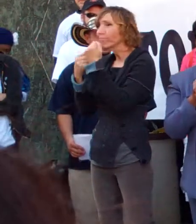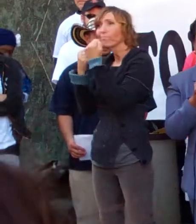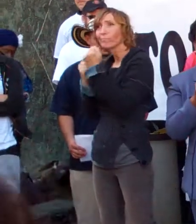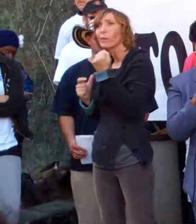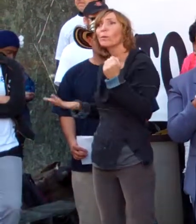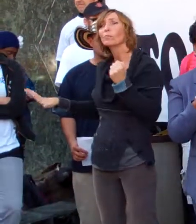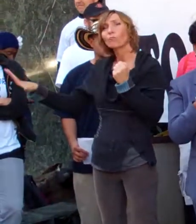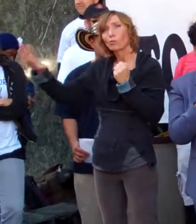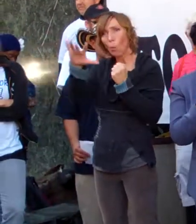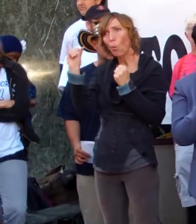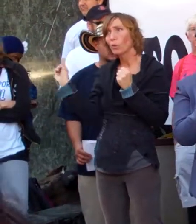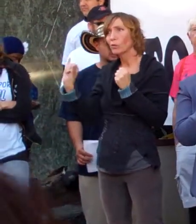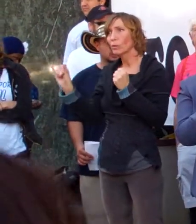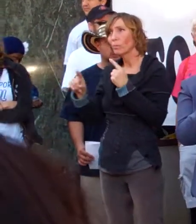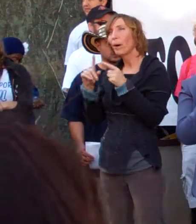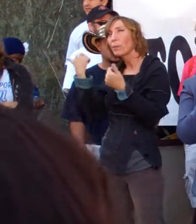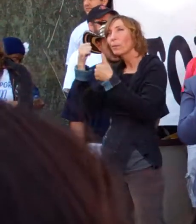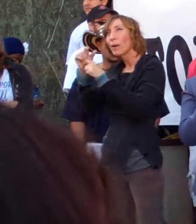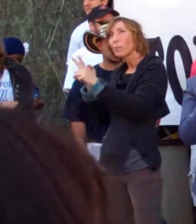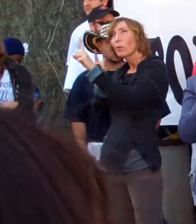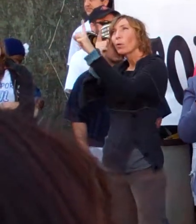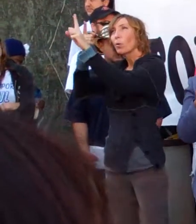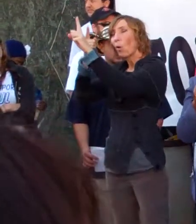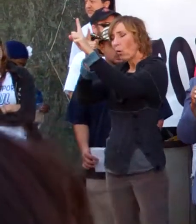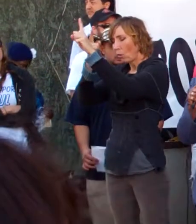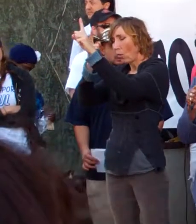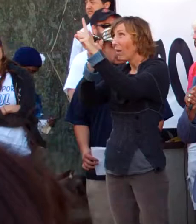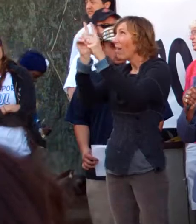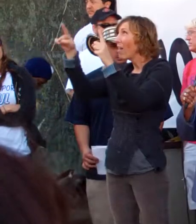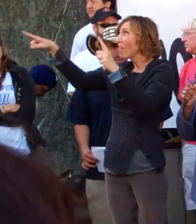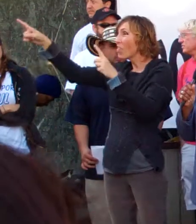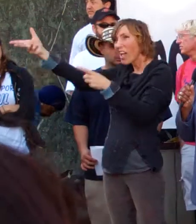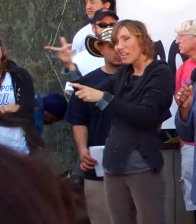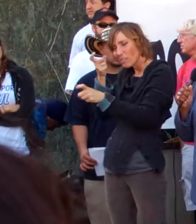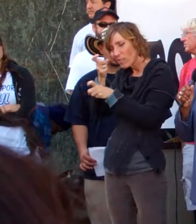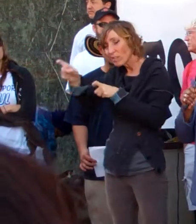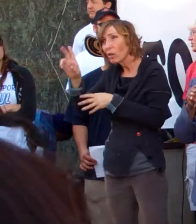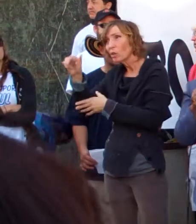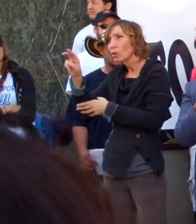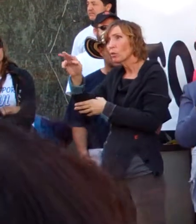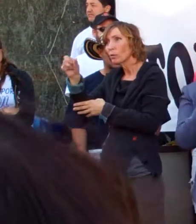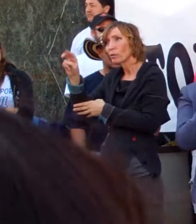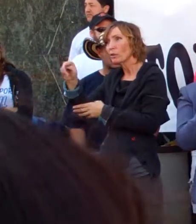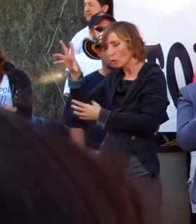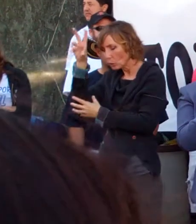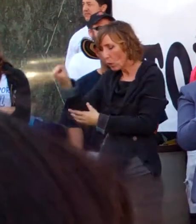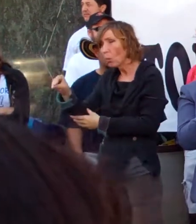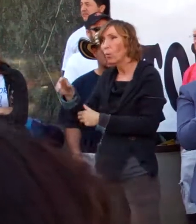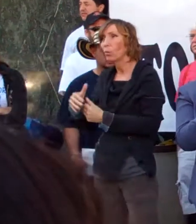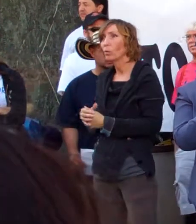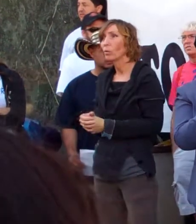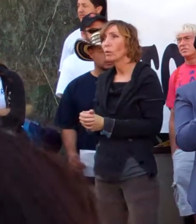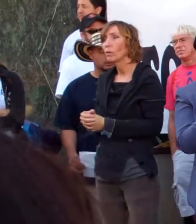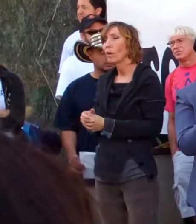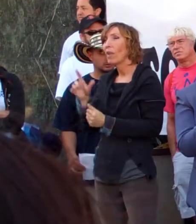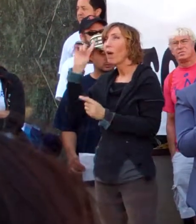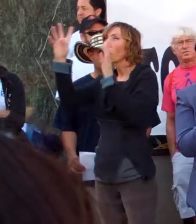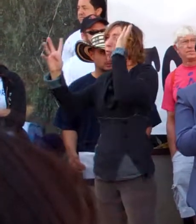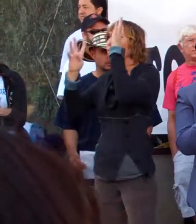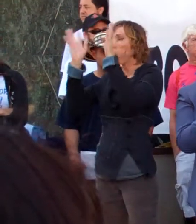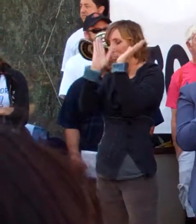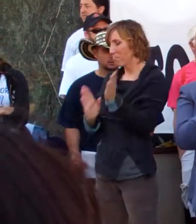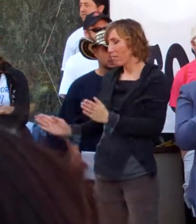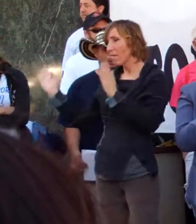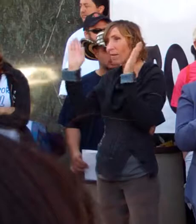also have to keep our eyes on the prize. We cannot let them decimate our unions. We also cannot allow them to come up with